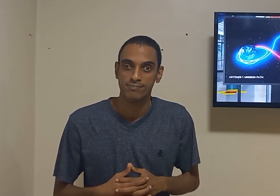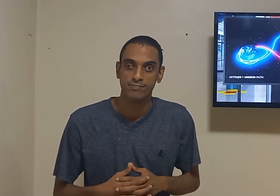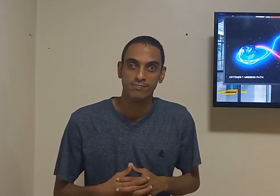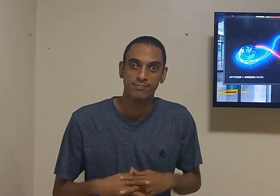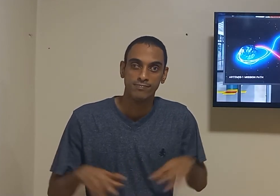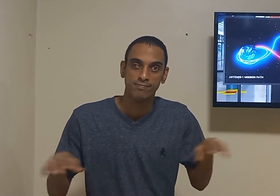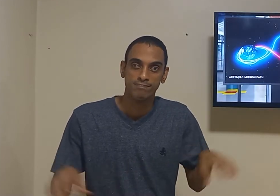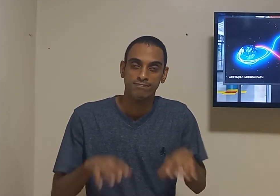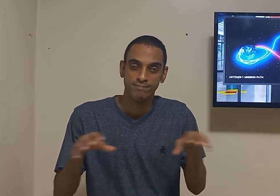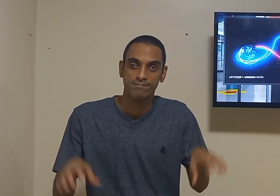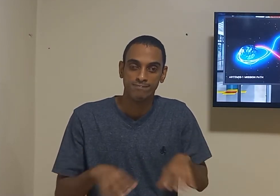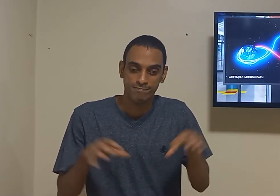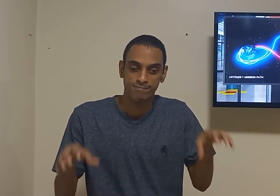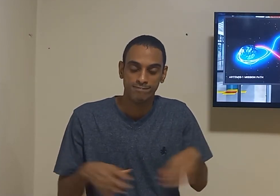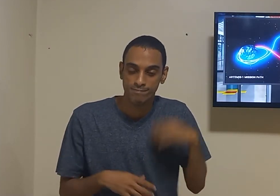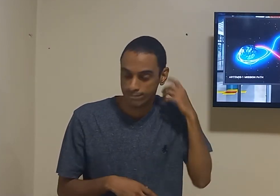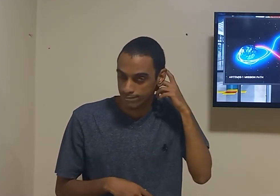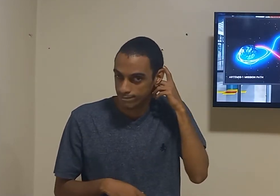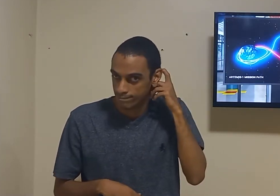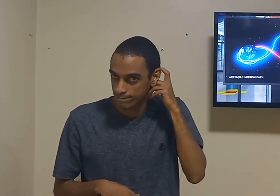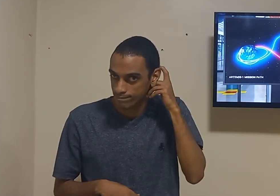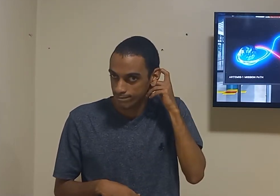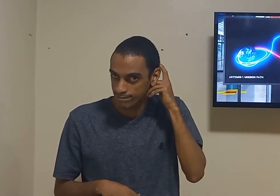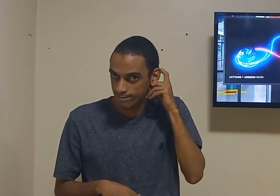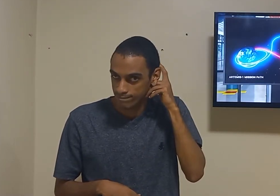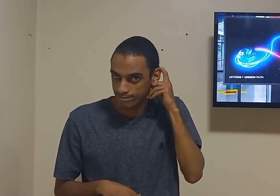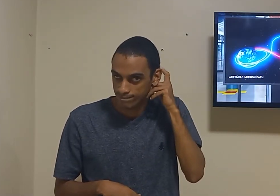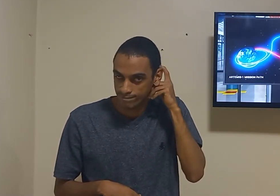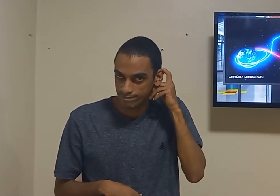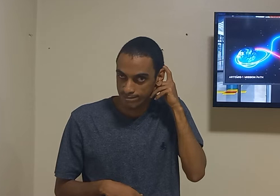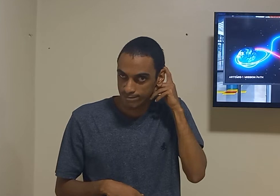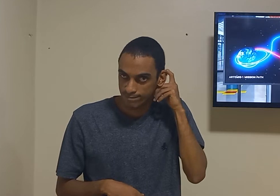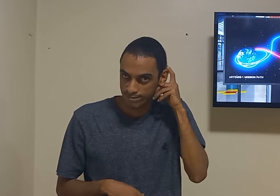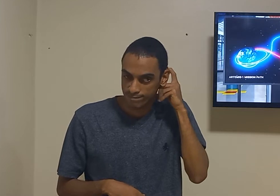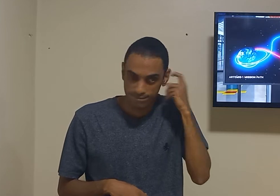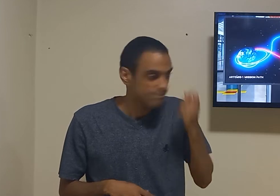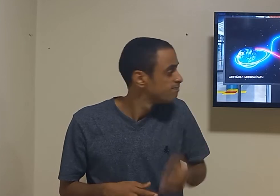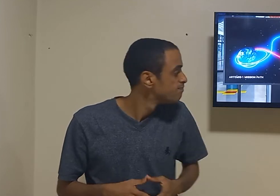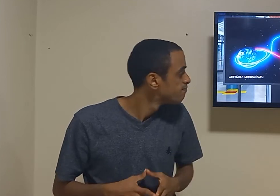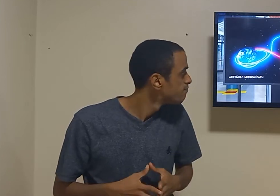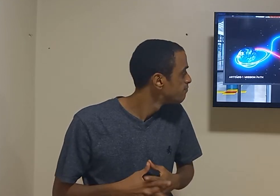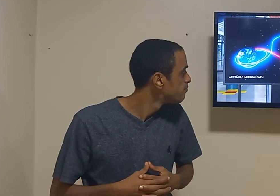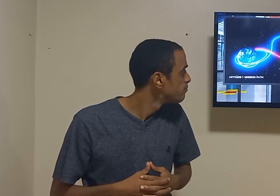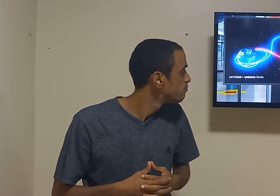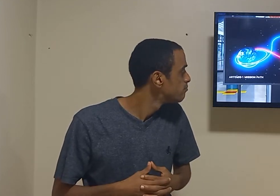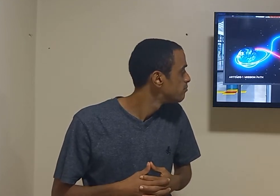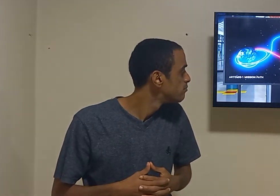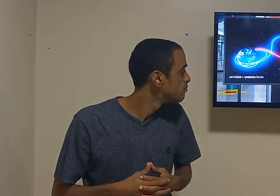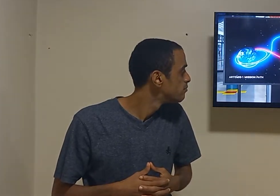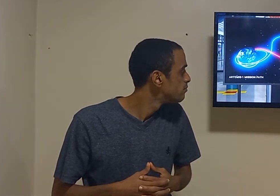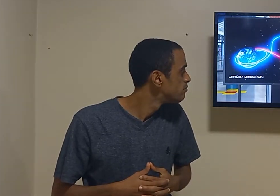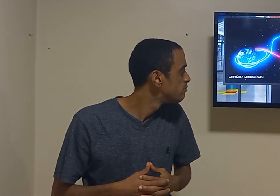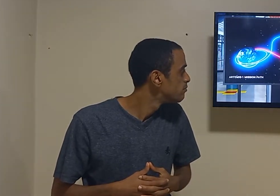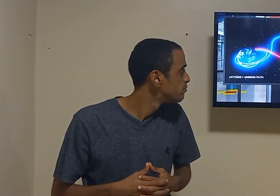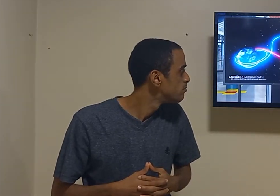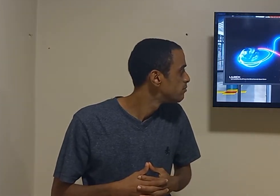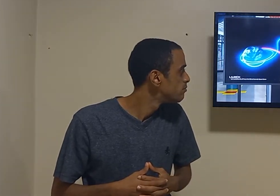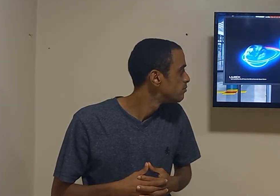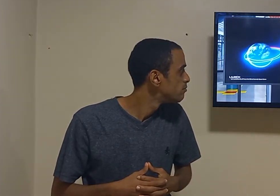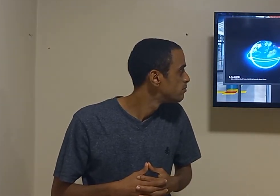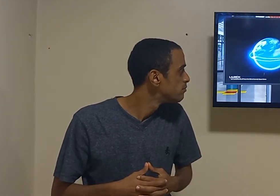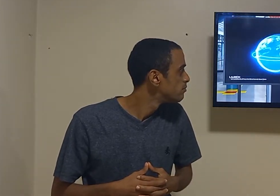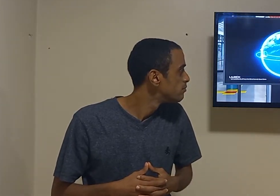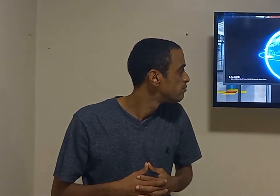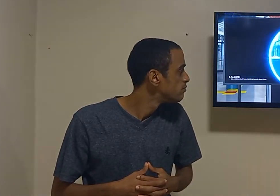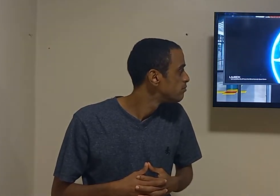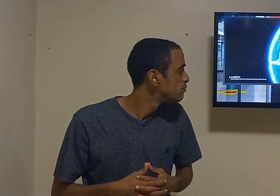Welcome to the moon board. We got this just in time for the first mission in Artemis 1, so let me